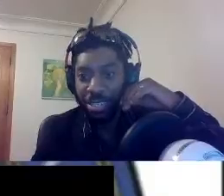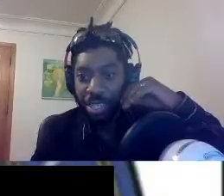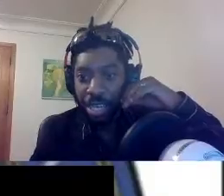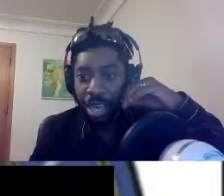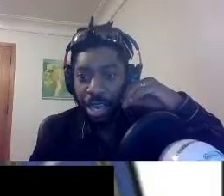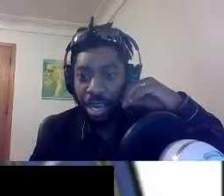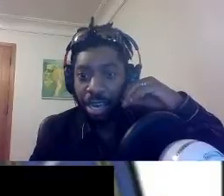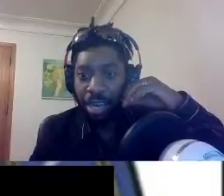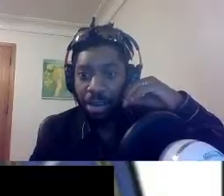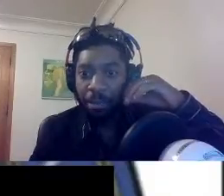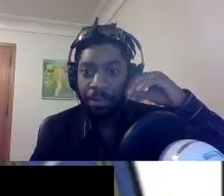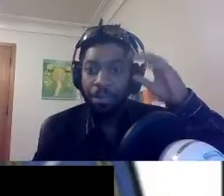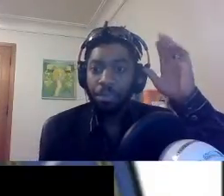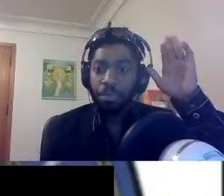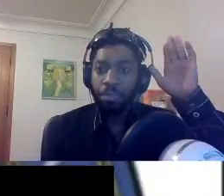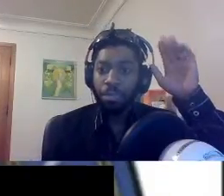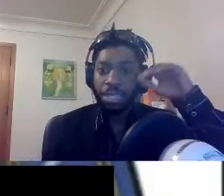you know.